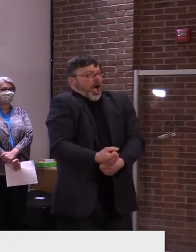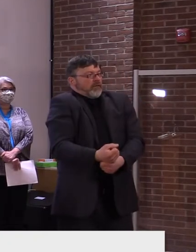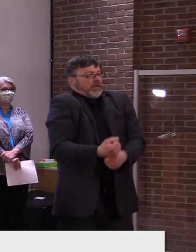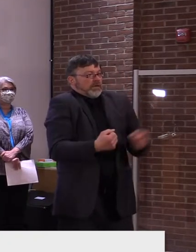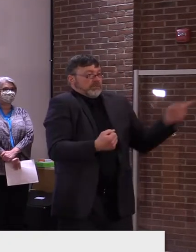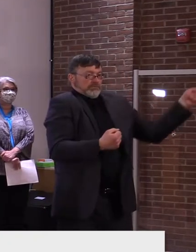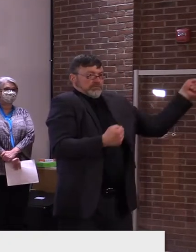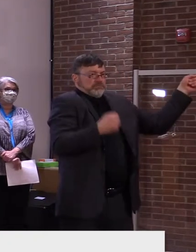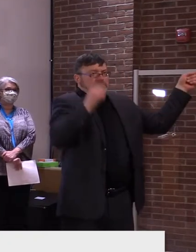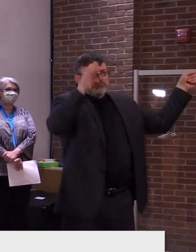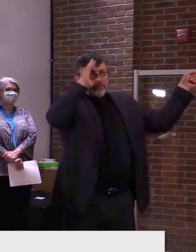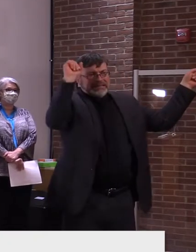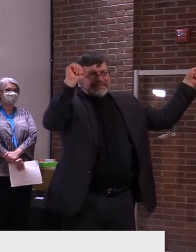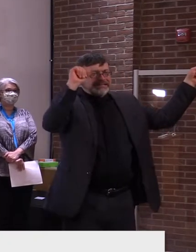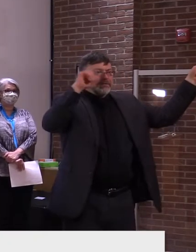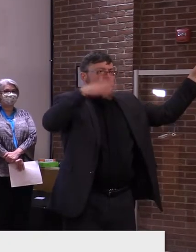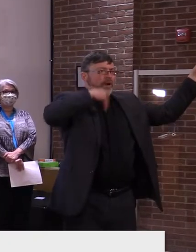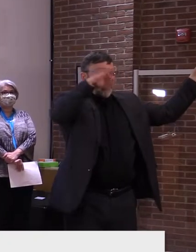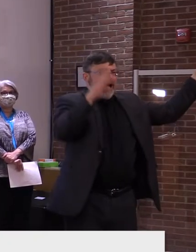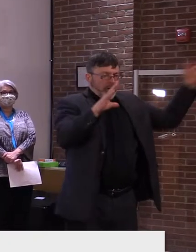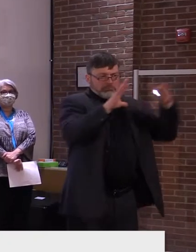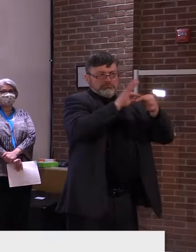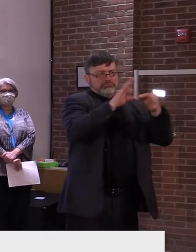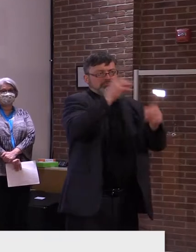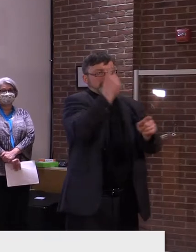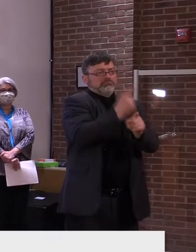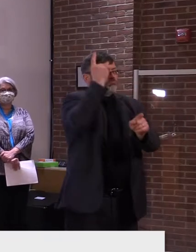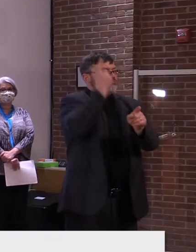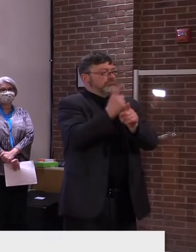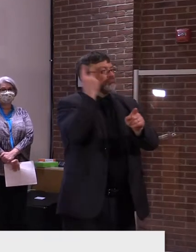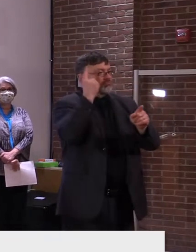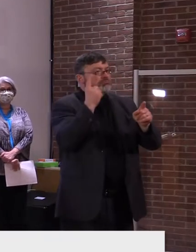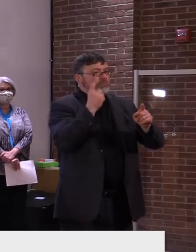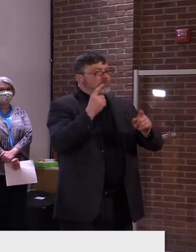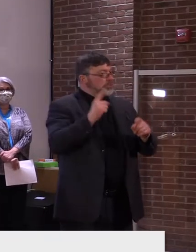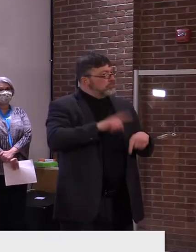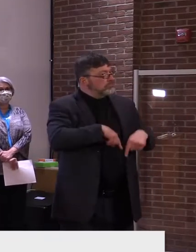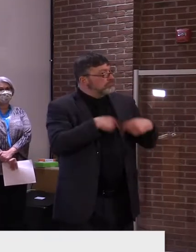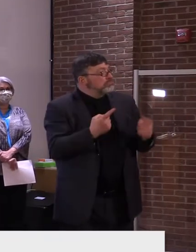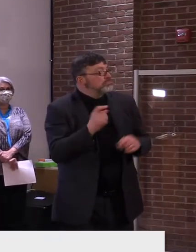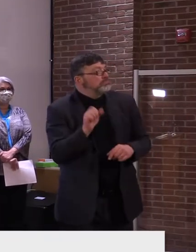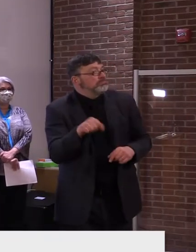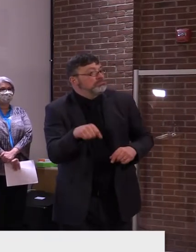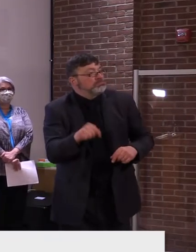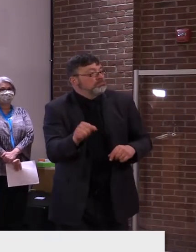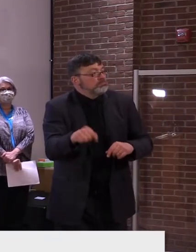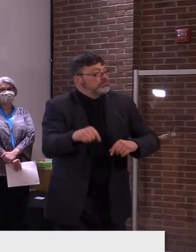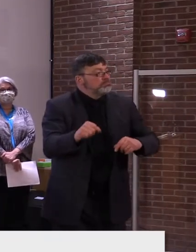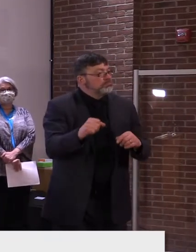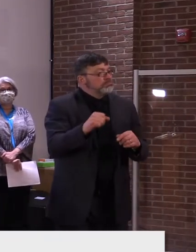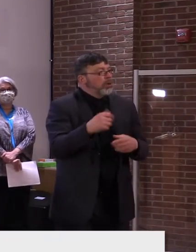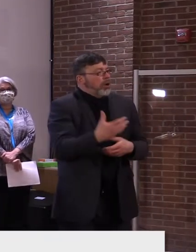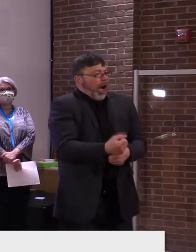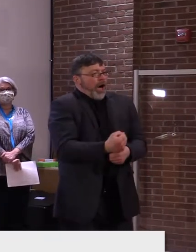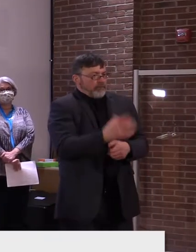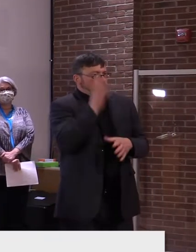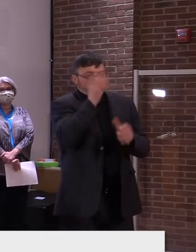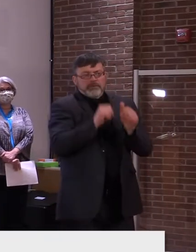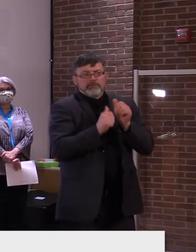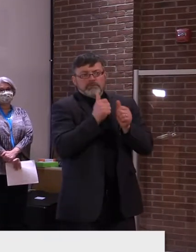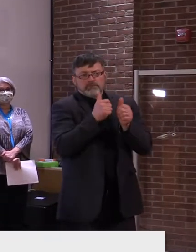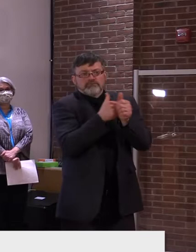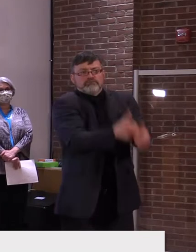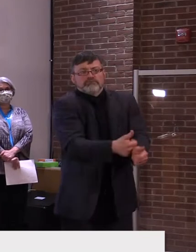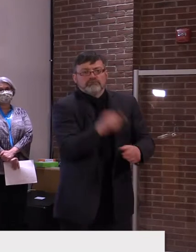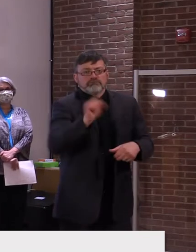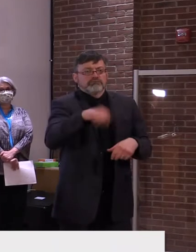make it. Obviously, we've been able to accomplish everything that we've told you, I think, to date, and we